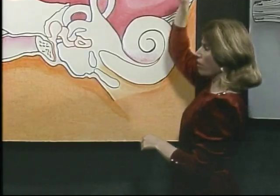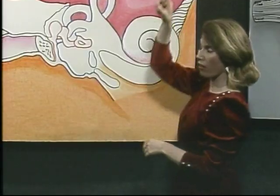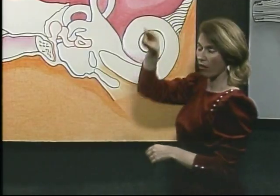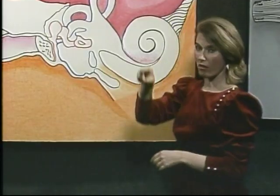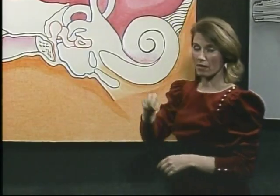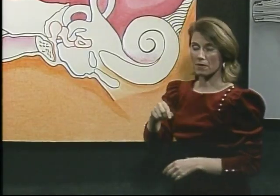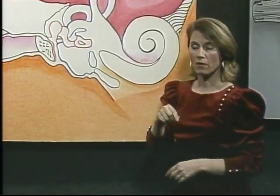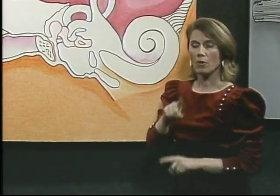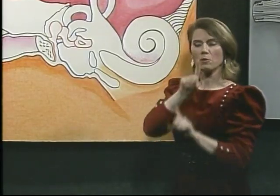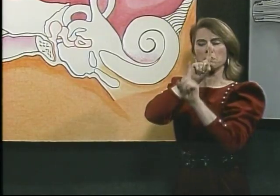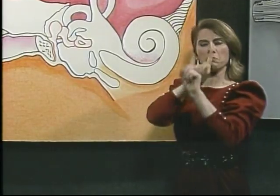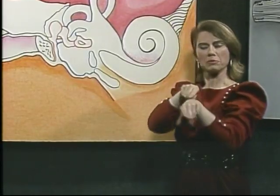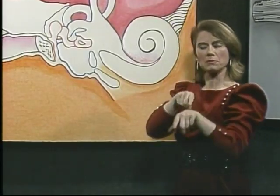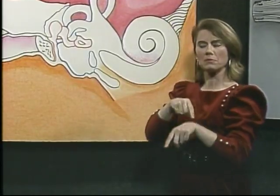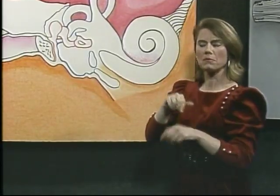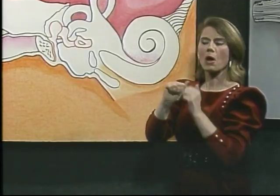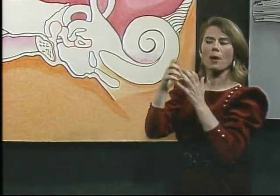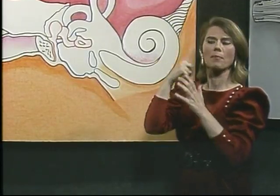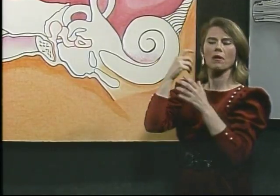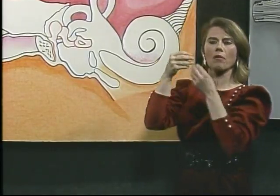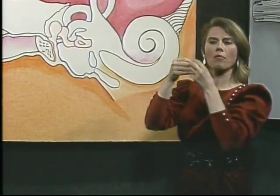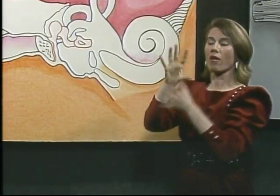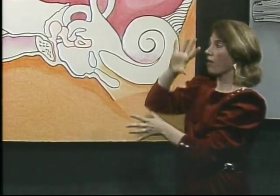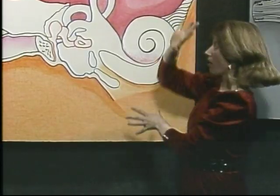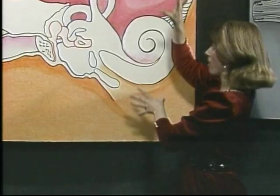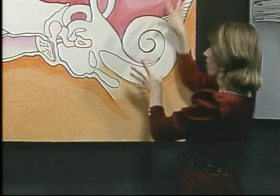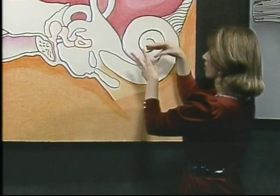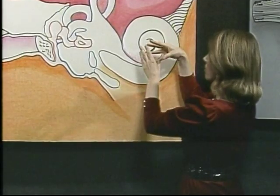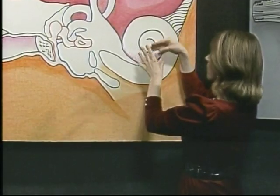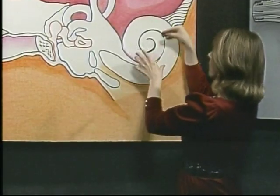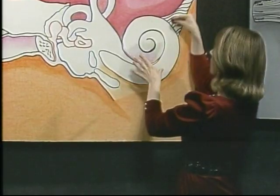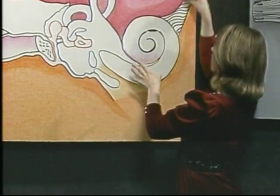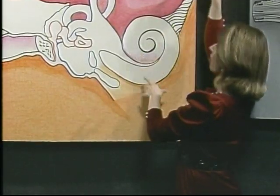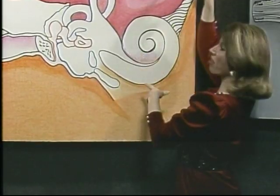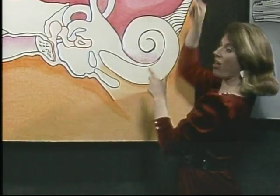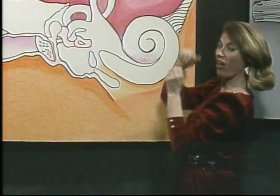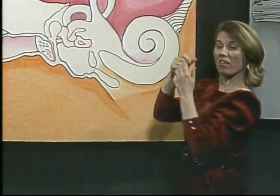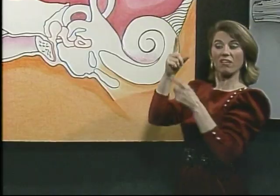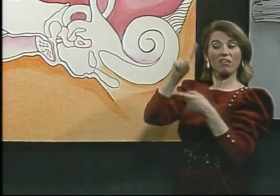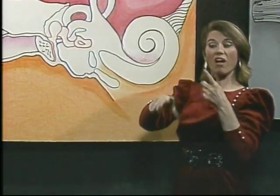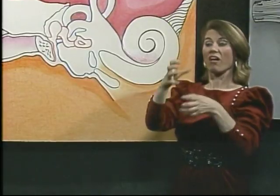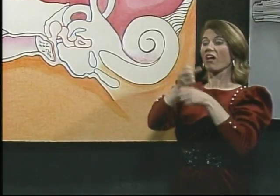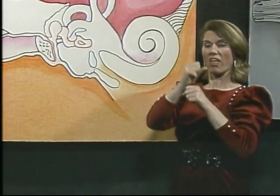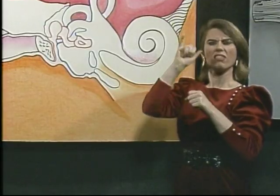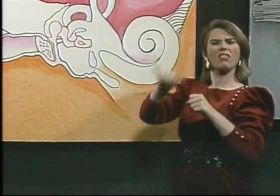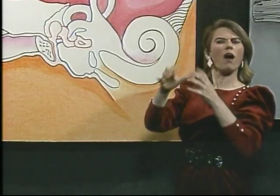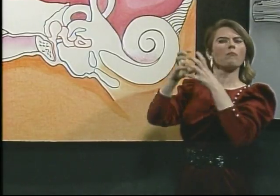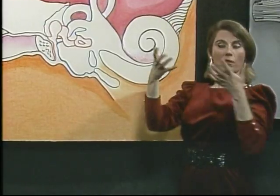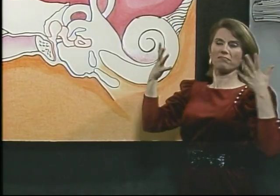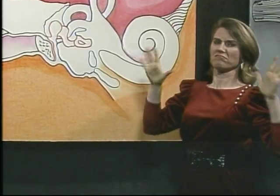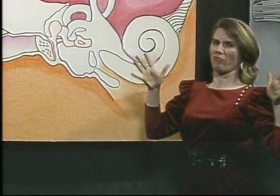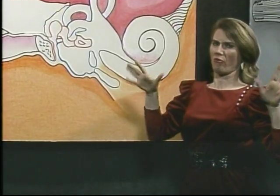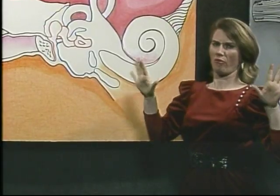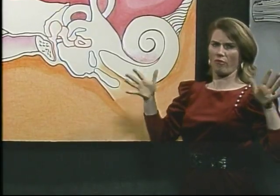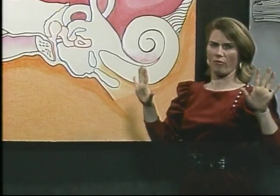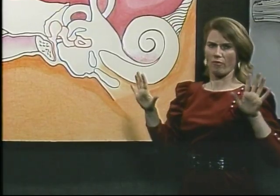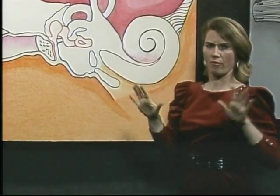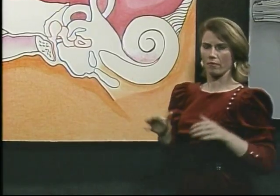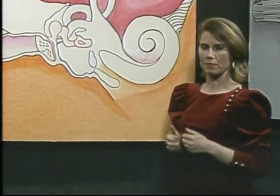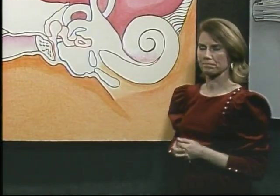The only thing that they would know is that the brainstem would not receive any information through the auditory nerve, and that would let